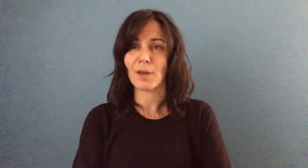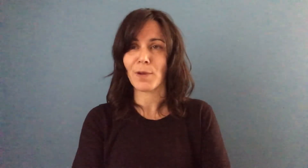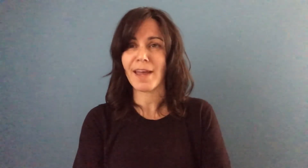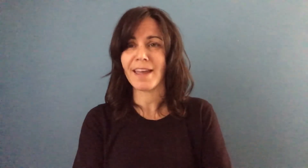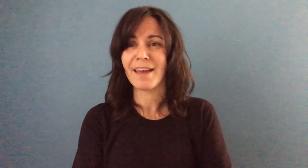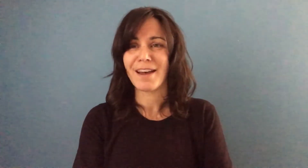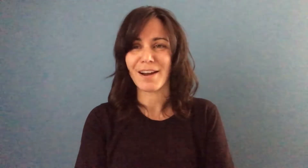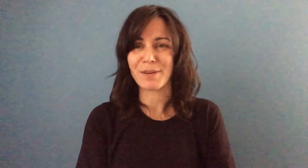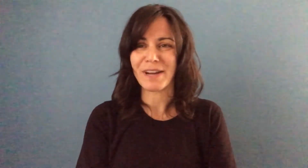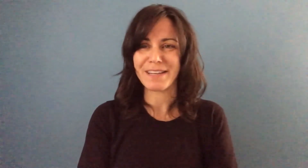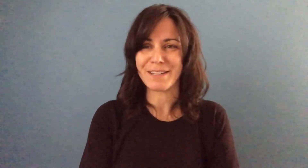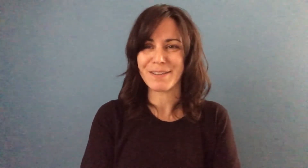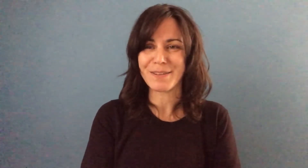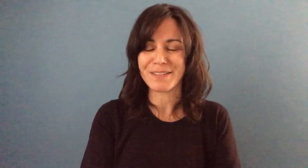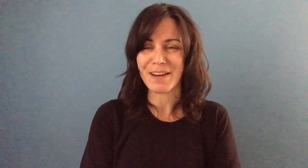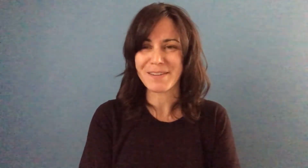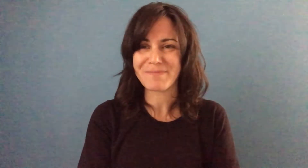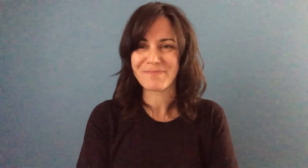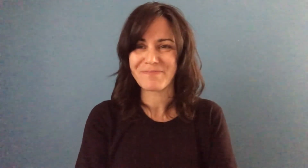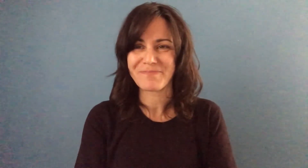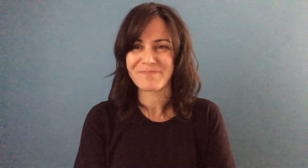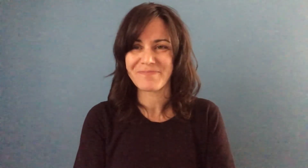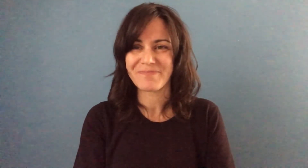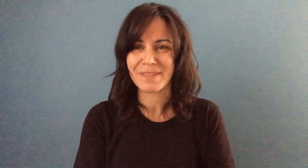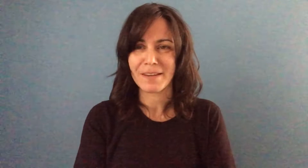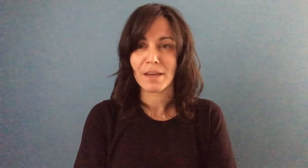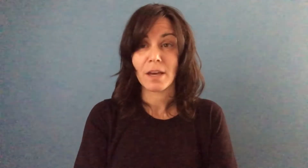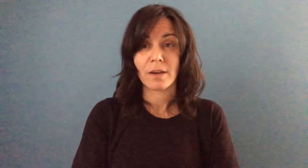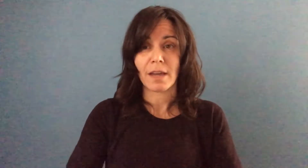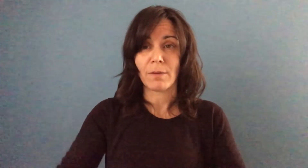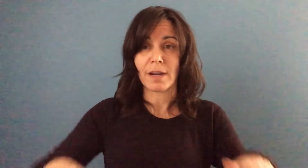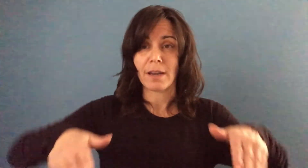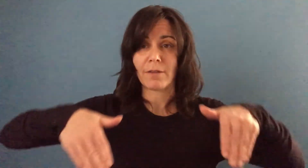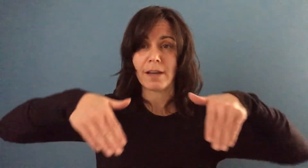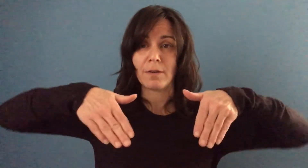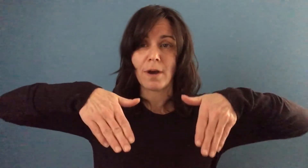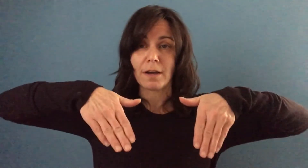Okay, are you ready to do the song? Okay, we're gonna get ready to walk.